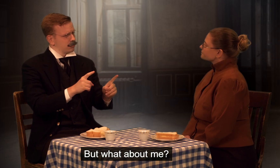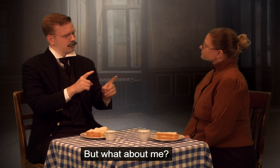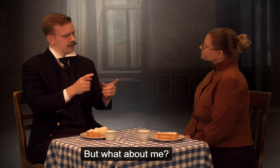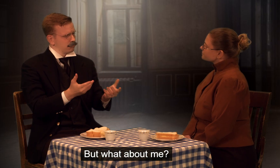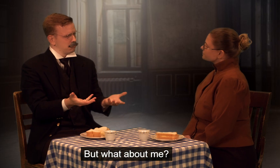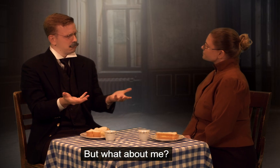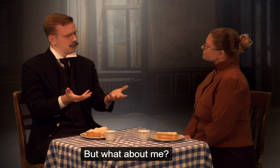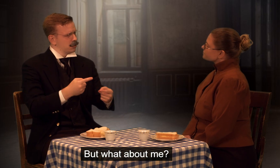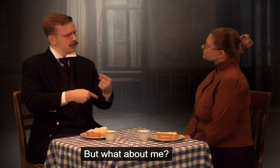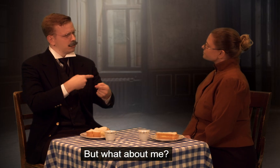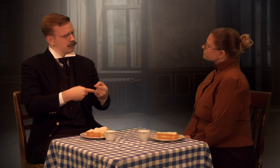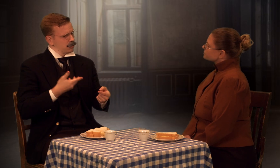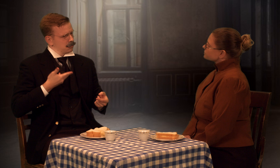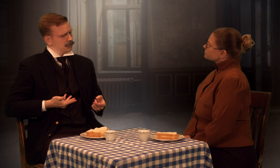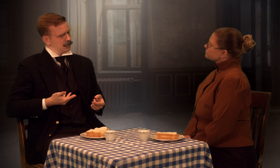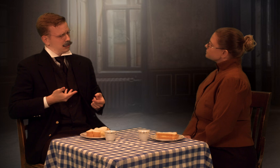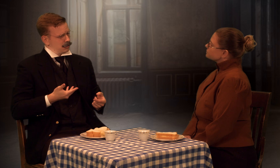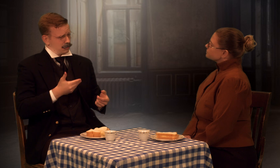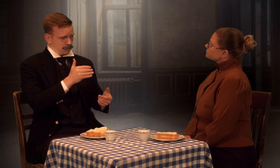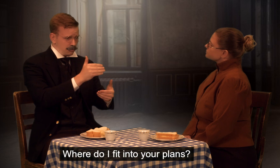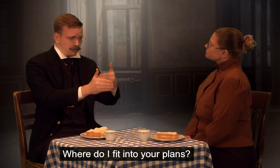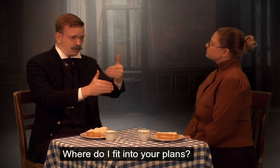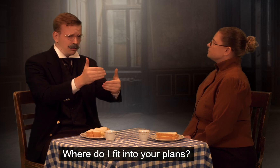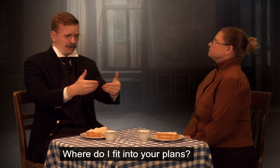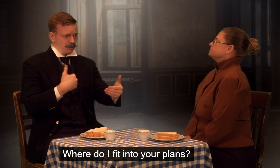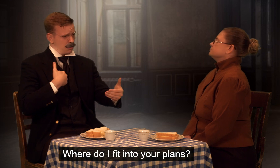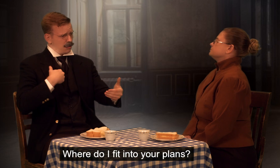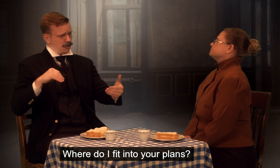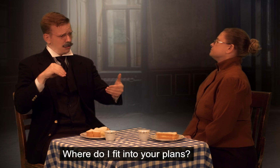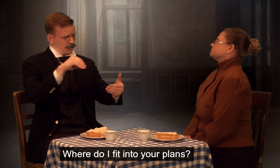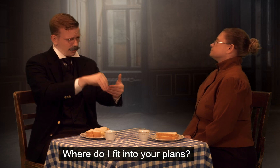But what about me? Where do I fit into your plans?